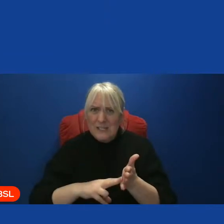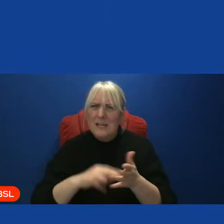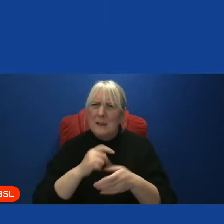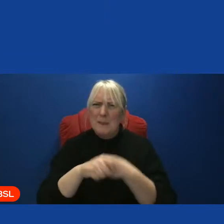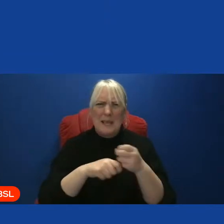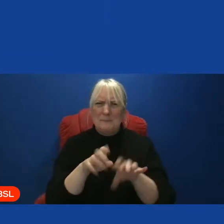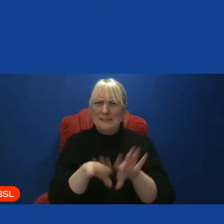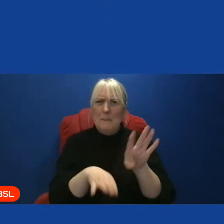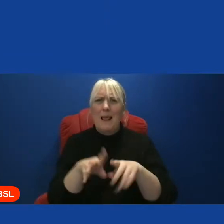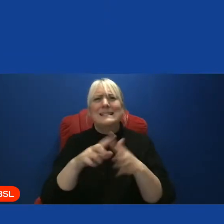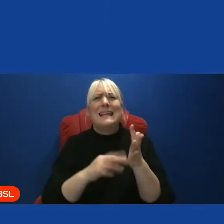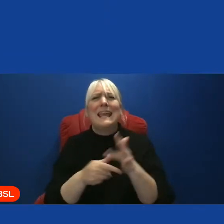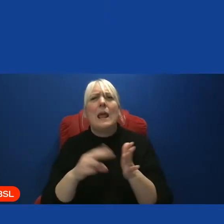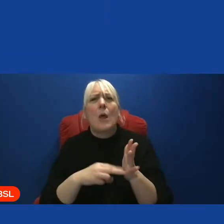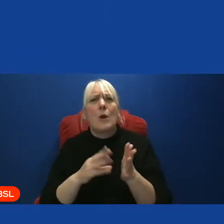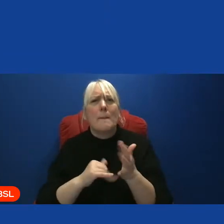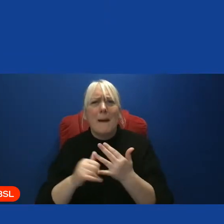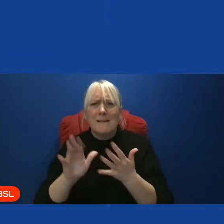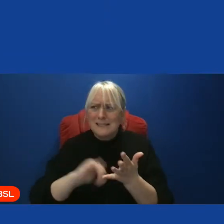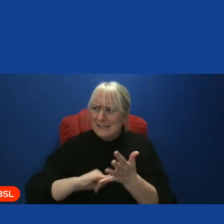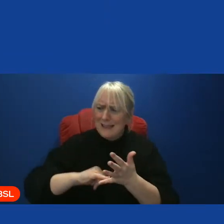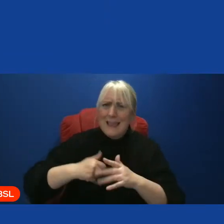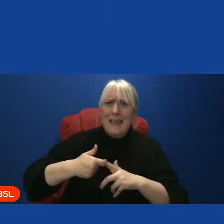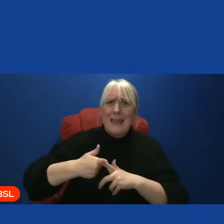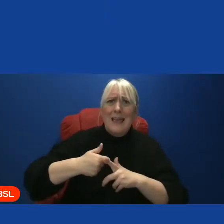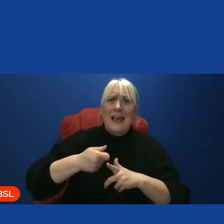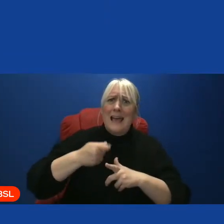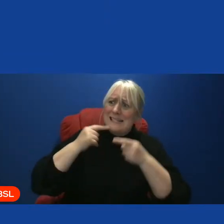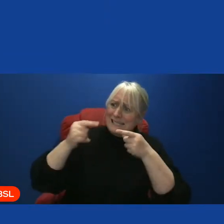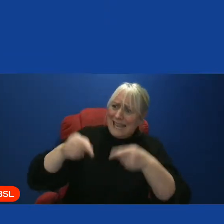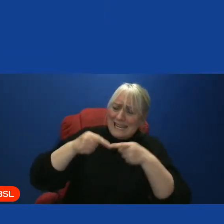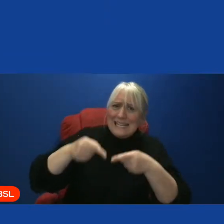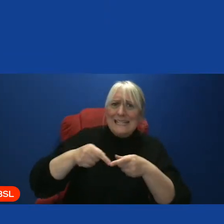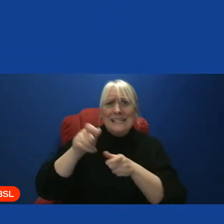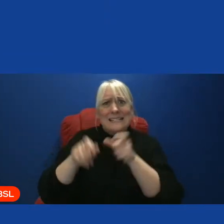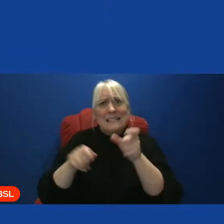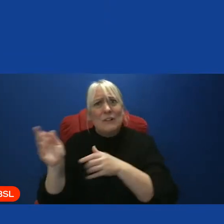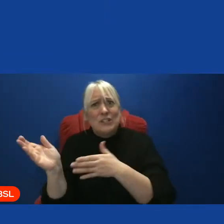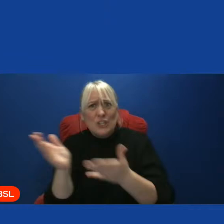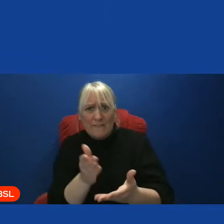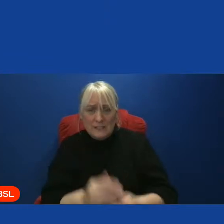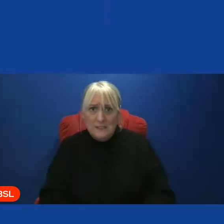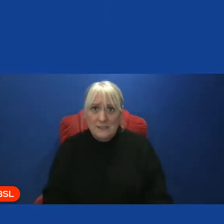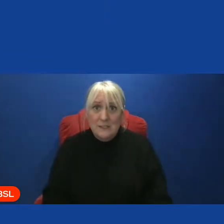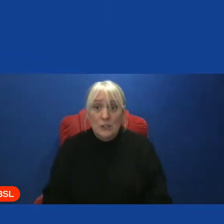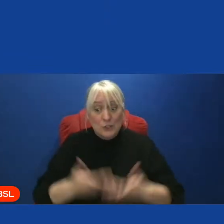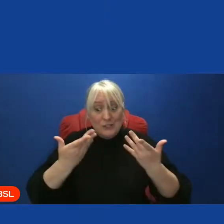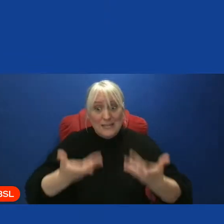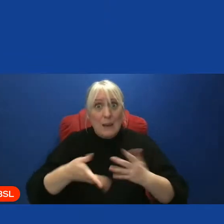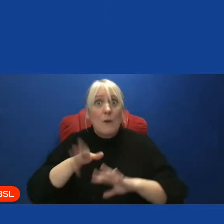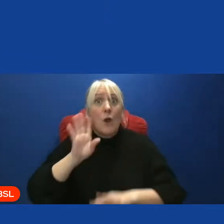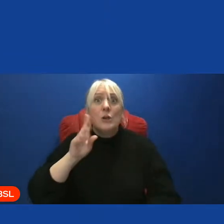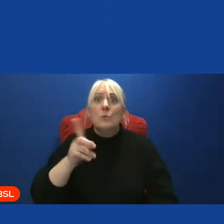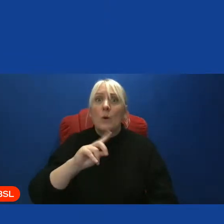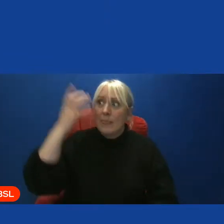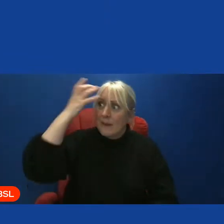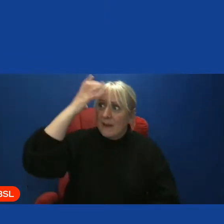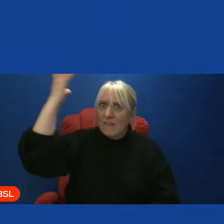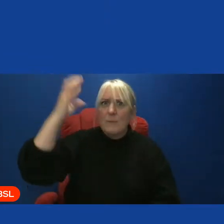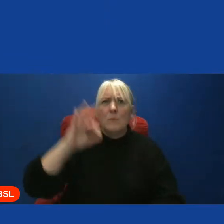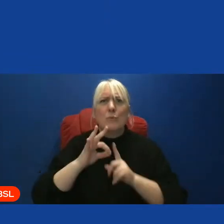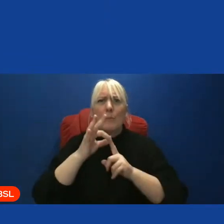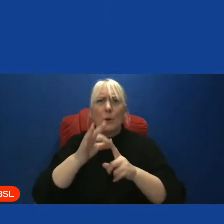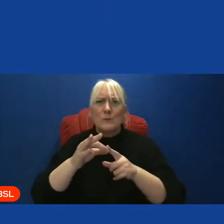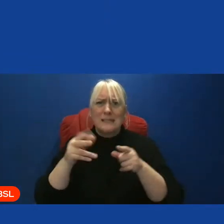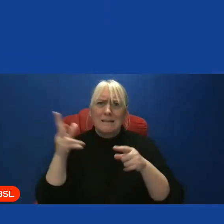and attacking the civil servants. And we're hearing today that the government are now proposing massive cuts right across